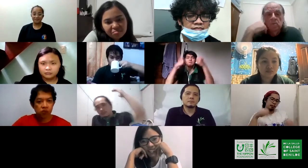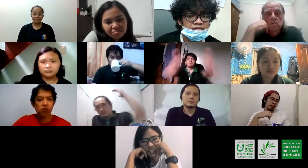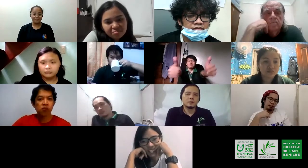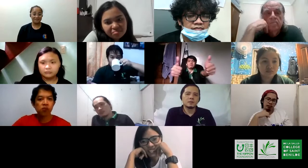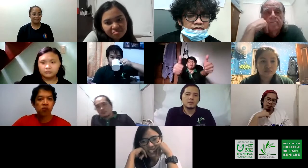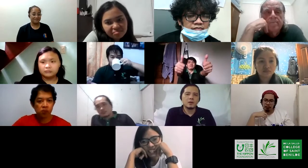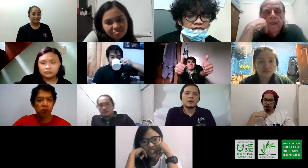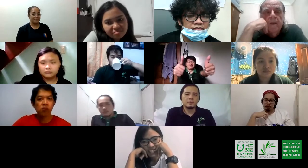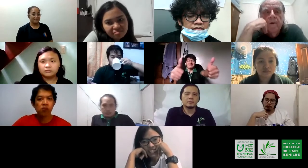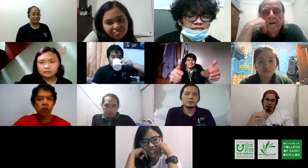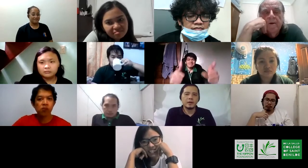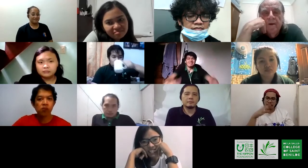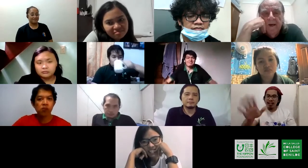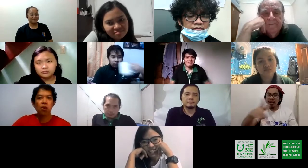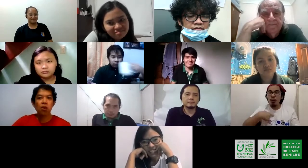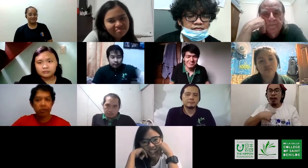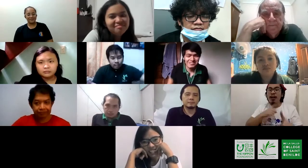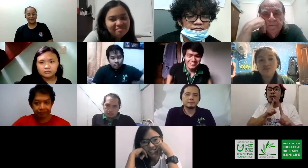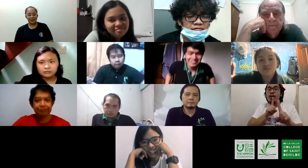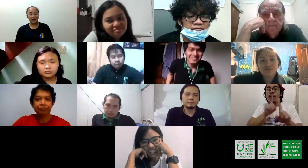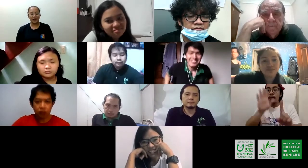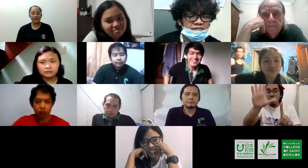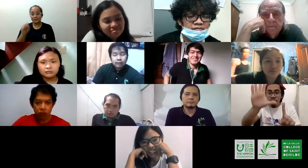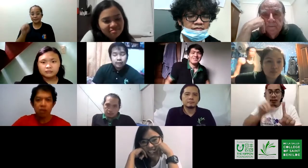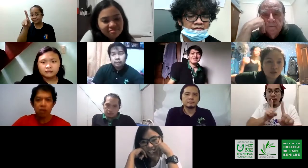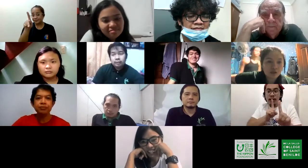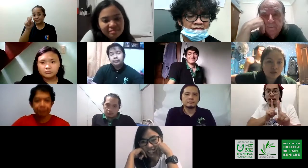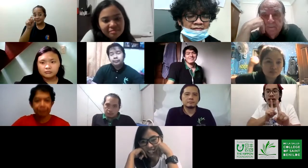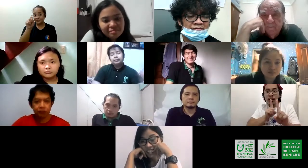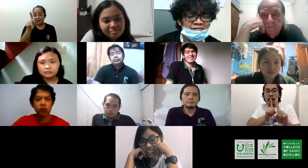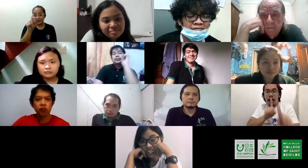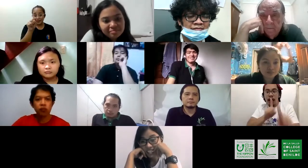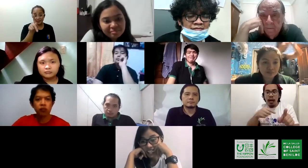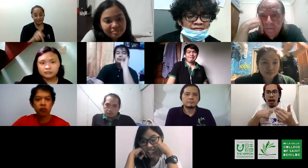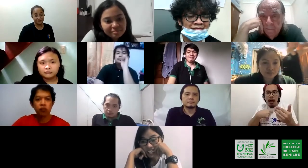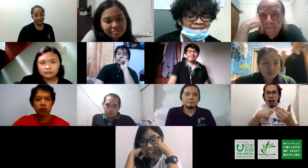So 1996 or 97 is acceptable.